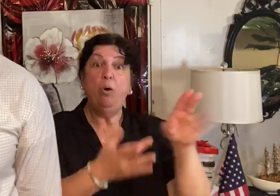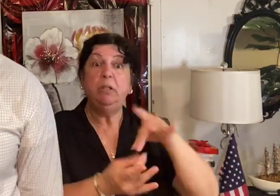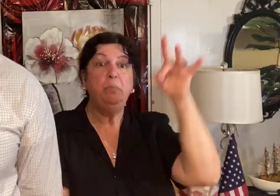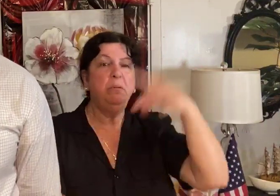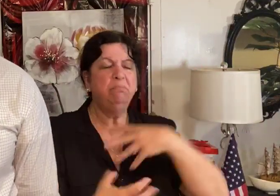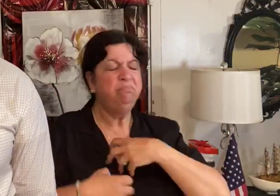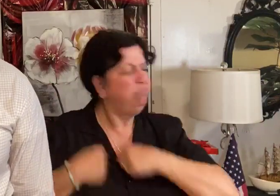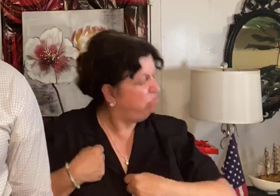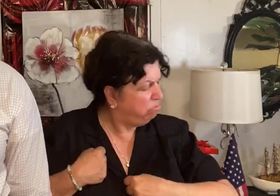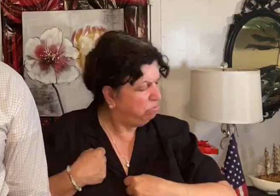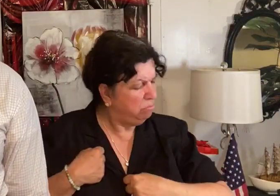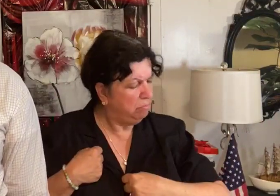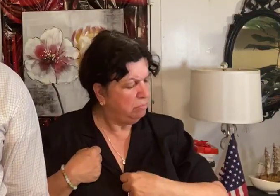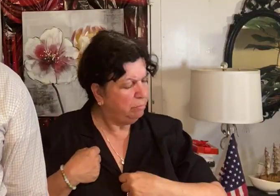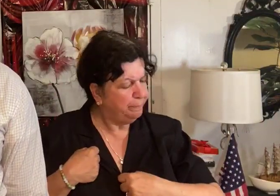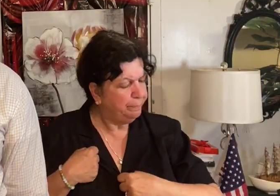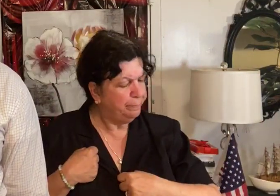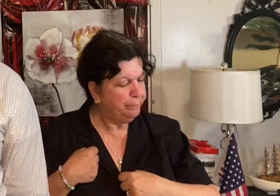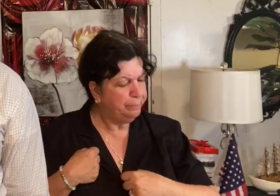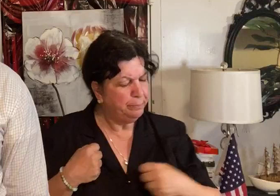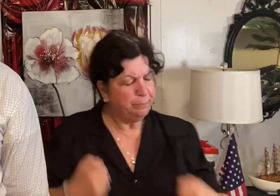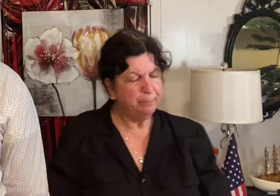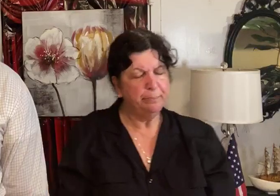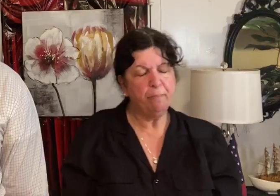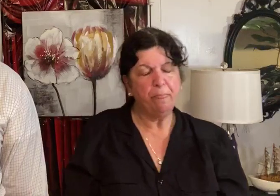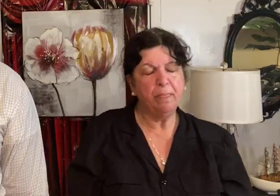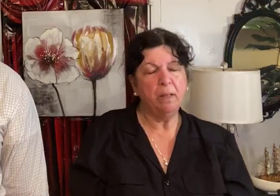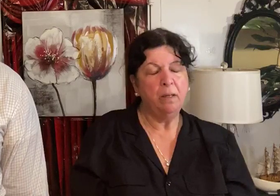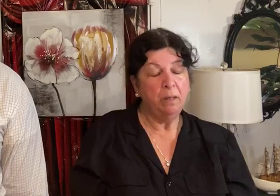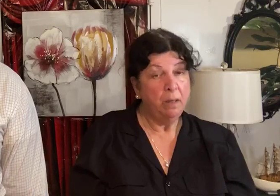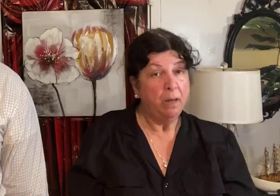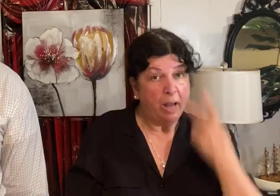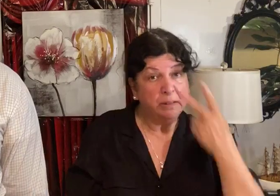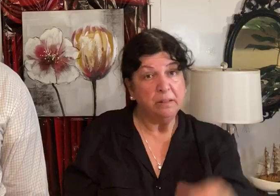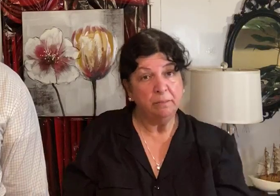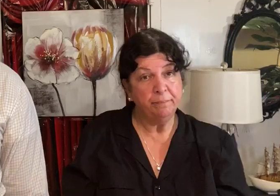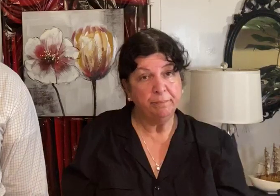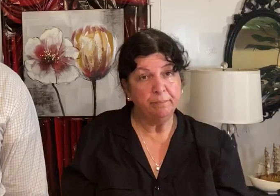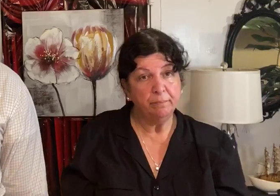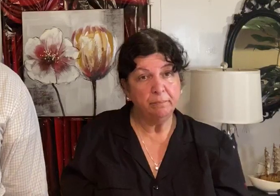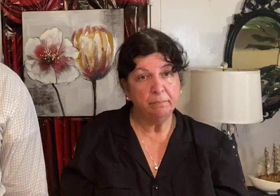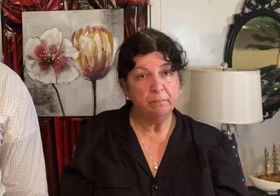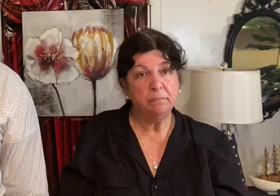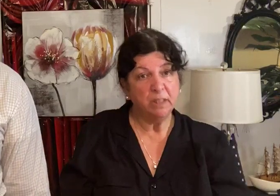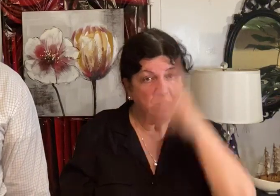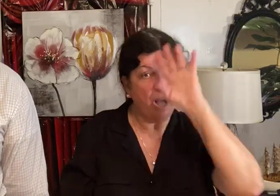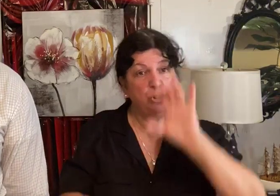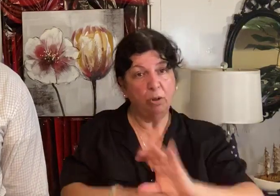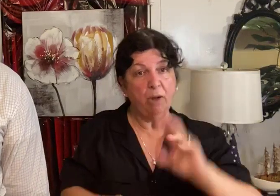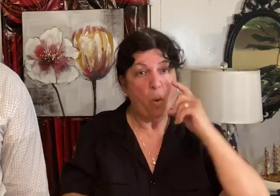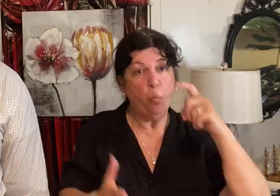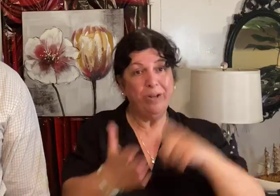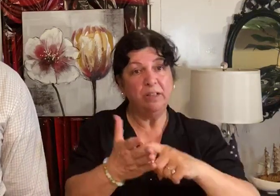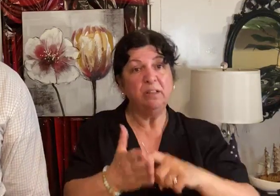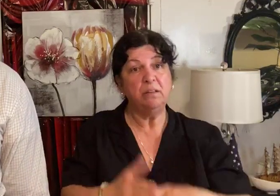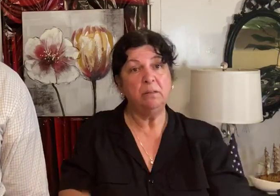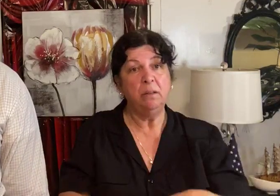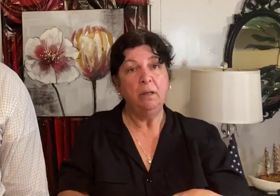going to be grieved. I've seen that. in God's church. I've witnessed